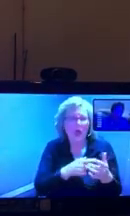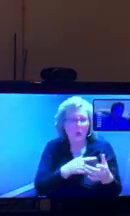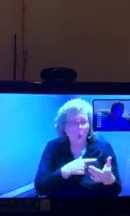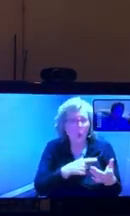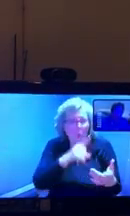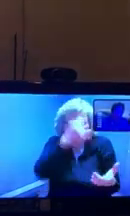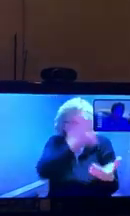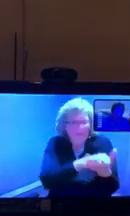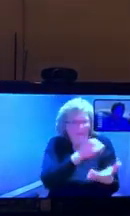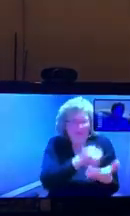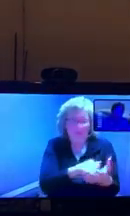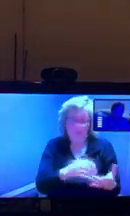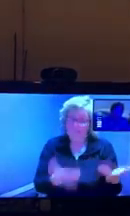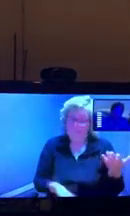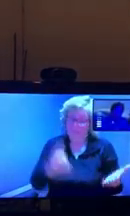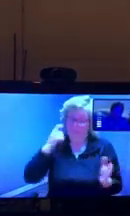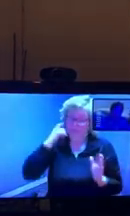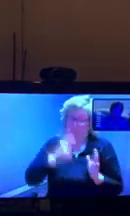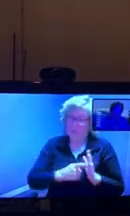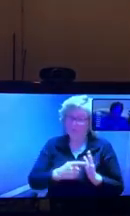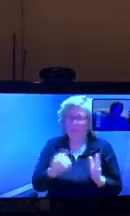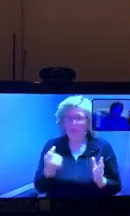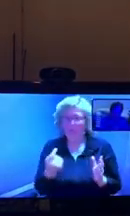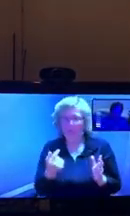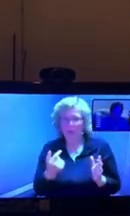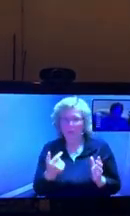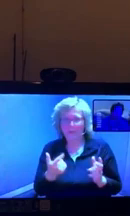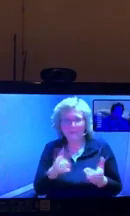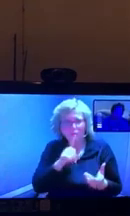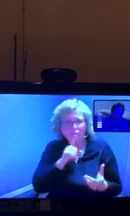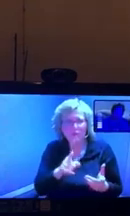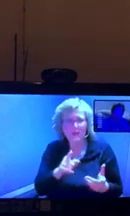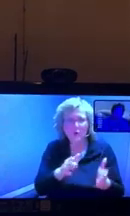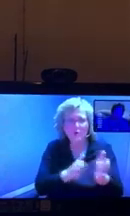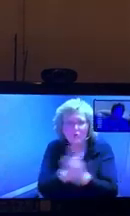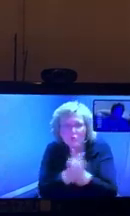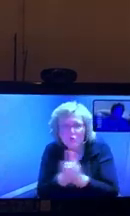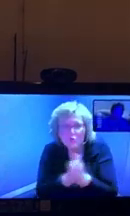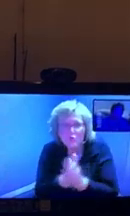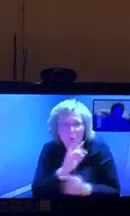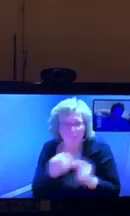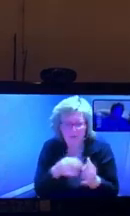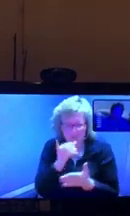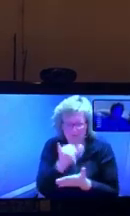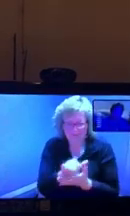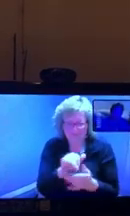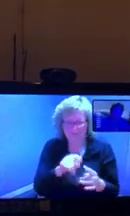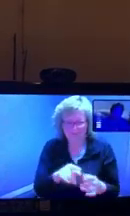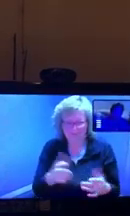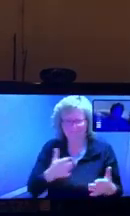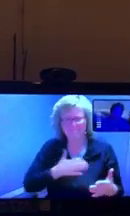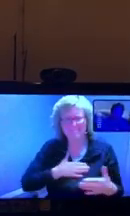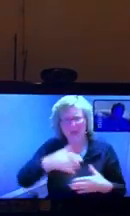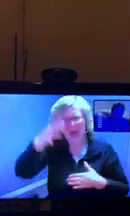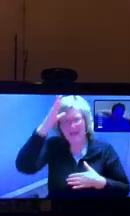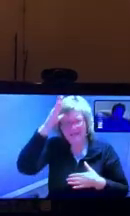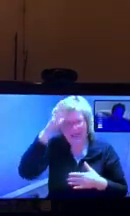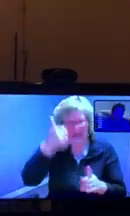I get a little bit passionate about it because, guys, that's what it's about for me. My dad was a Baptist preacher, and I loved